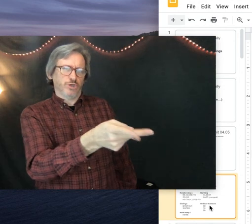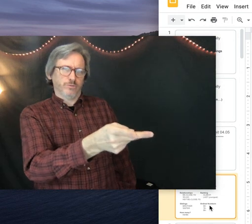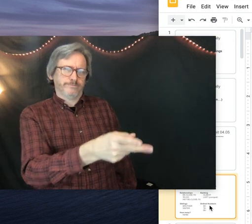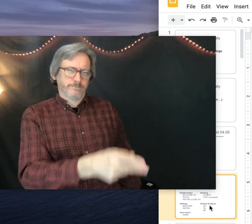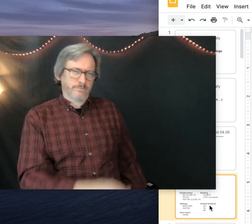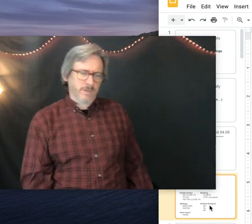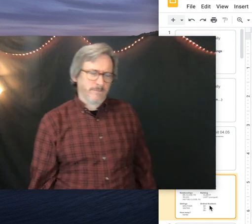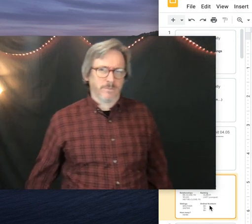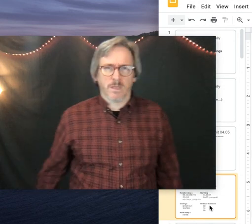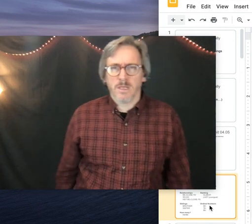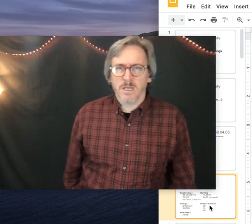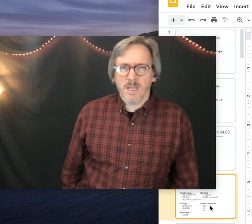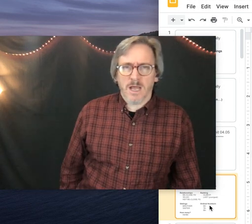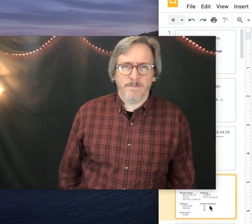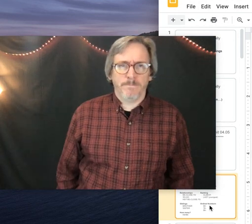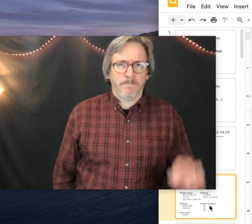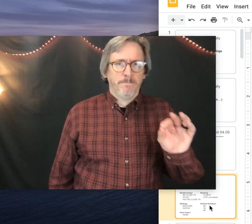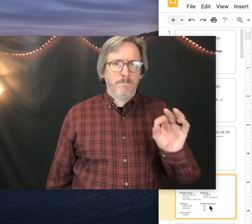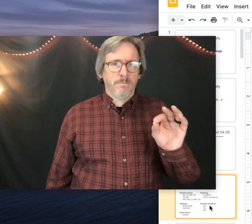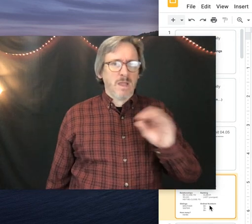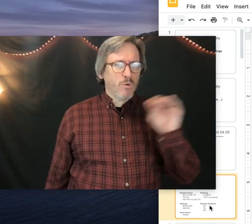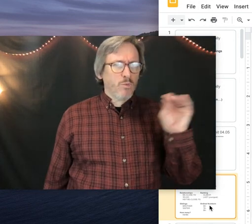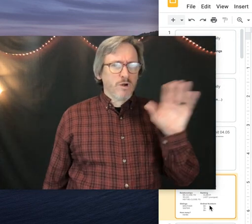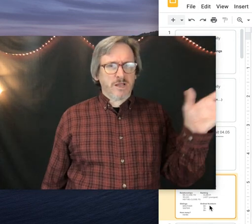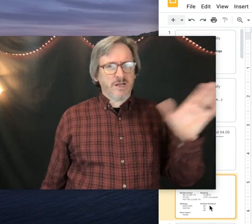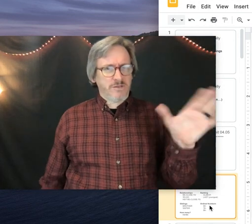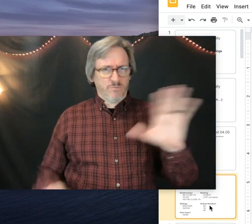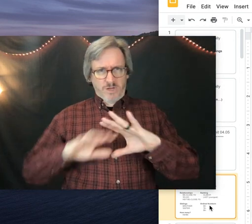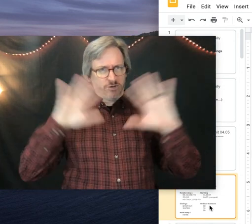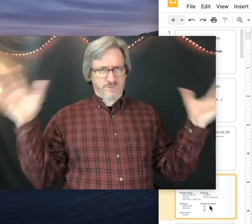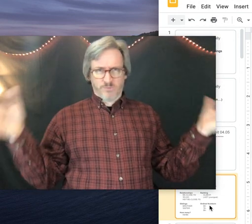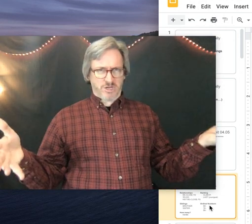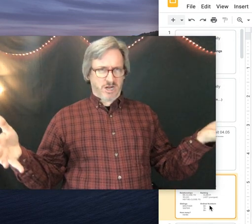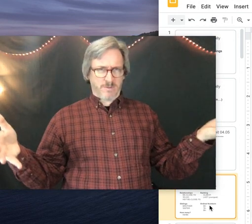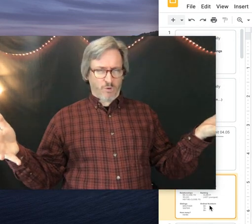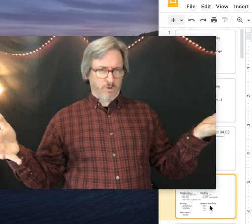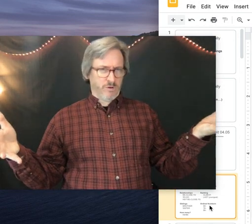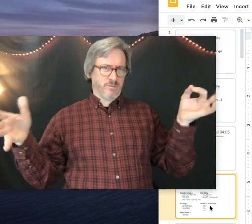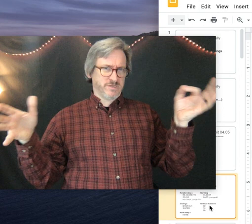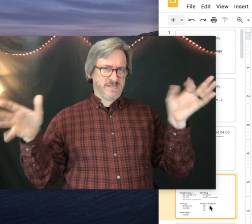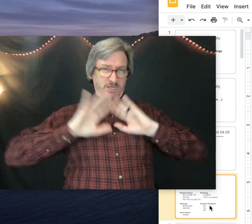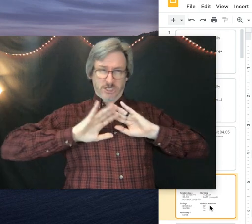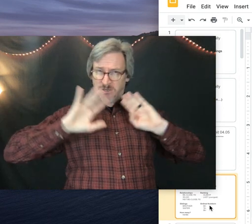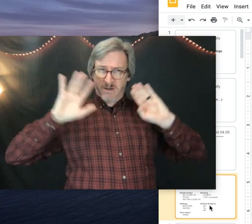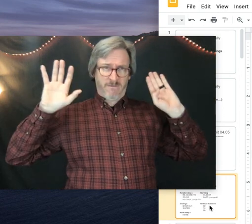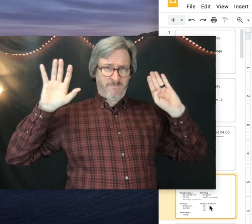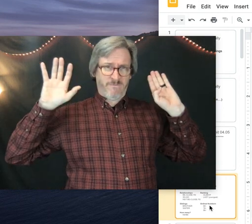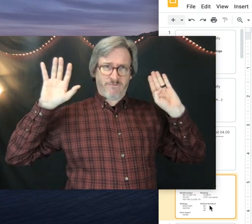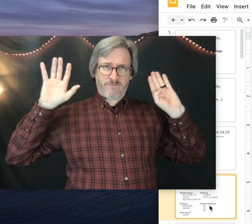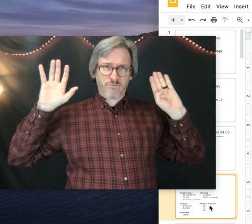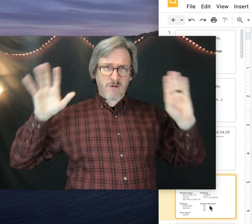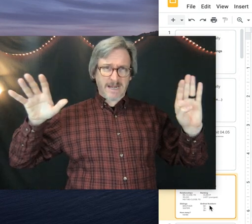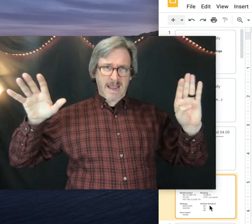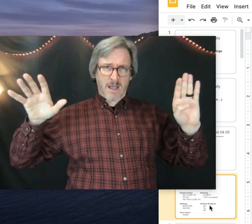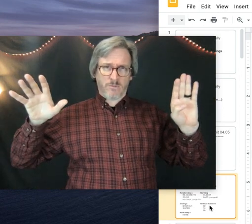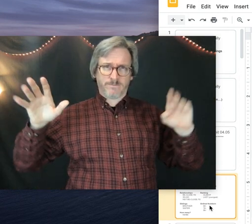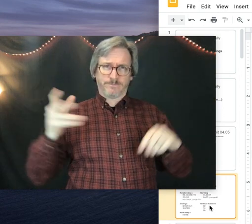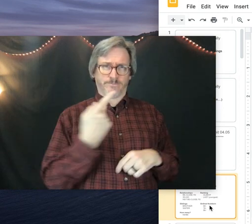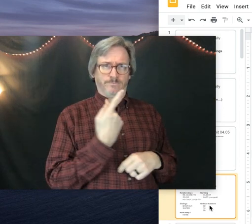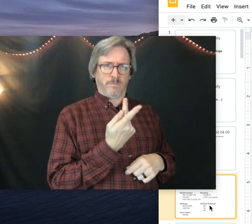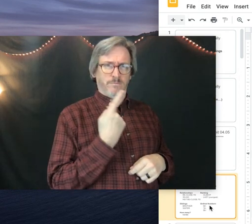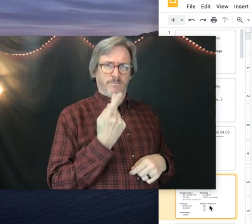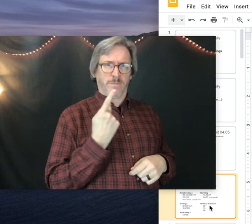You two. Okay. We're not going to talk about more numbers than that. Just for right